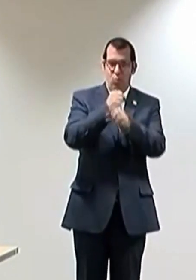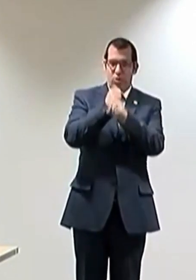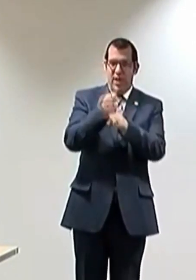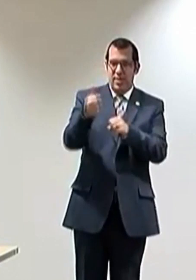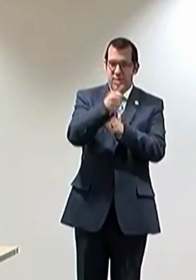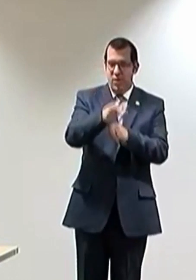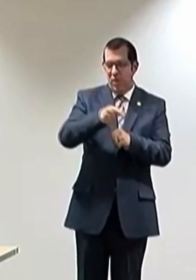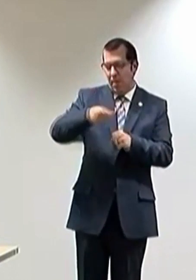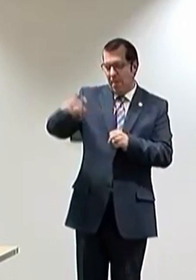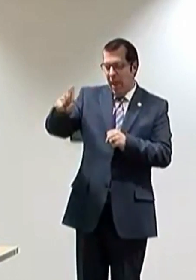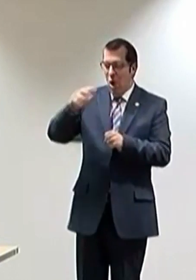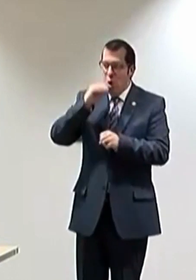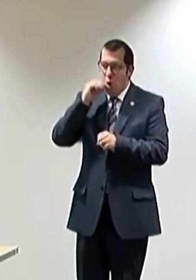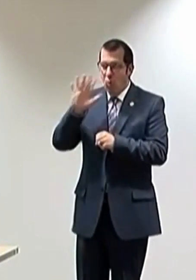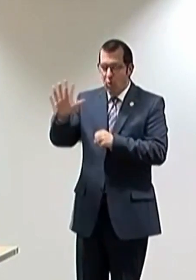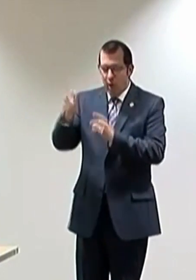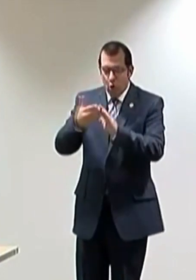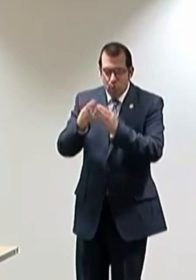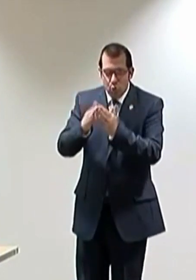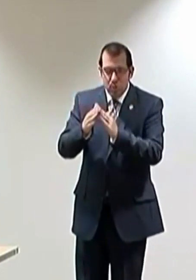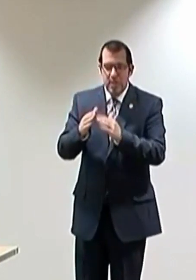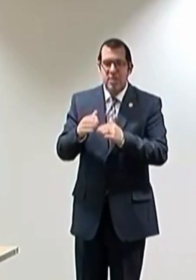home to their communities, and